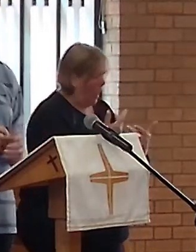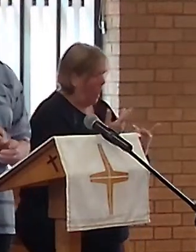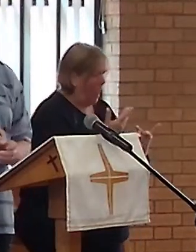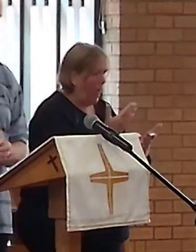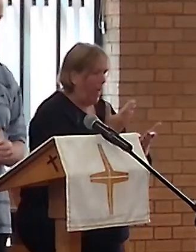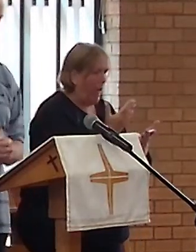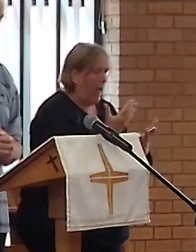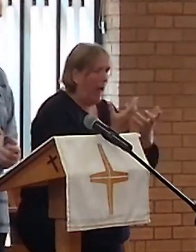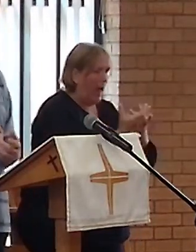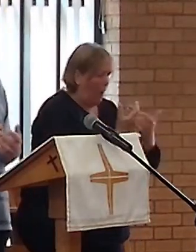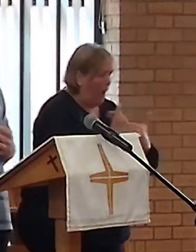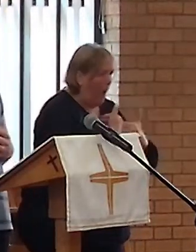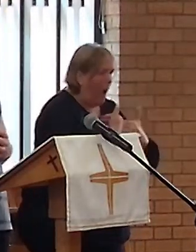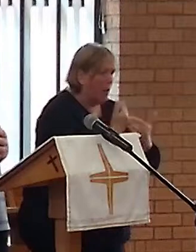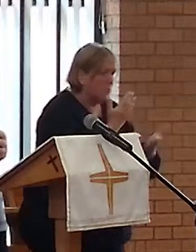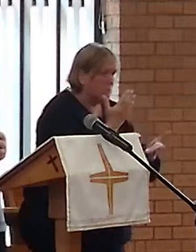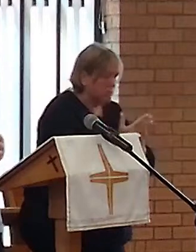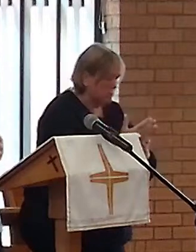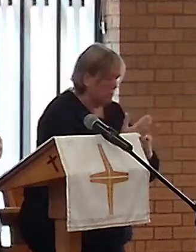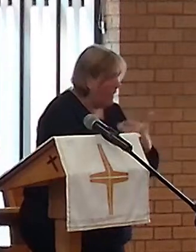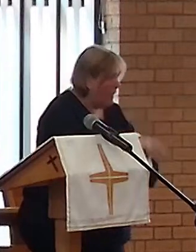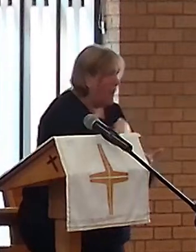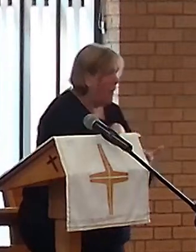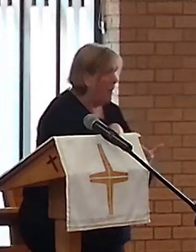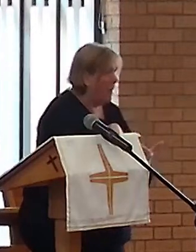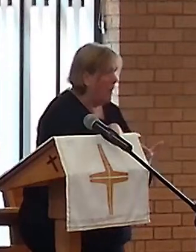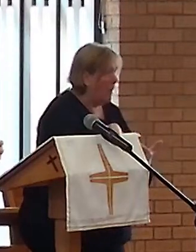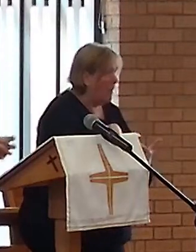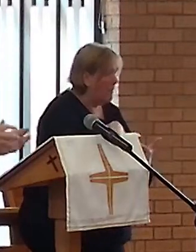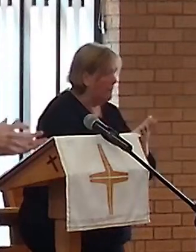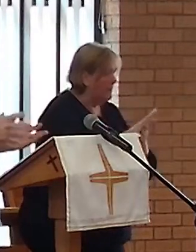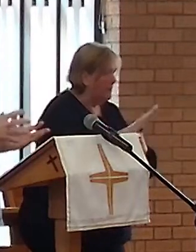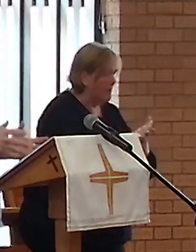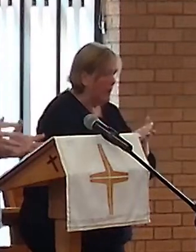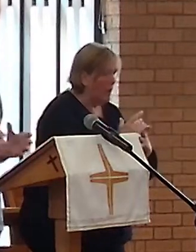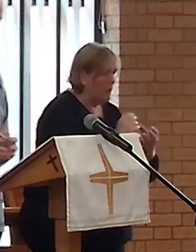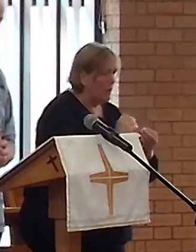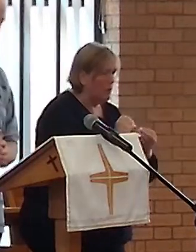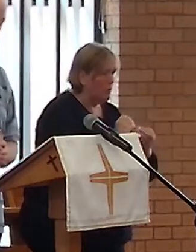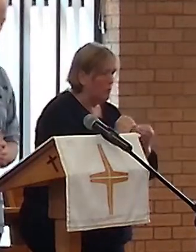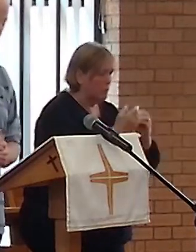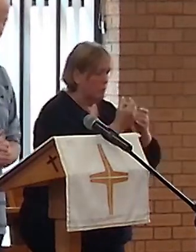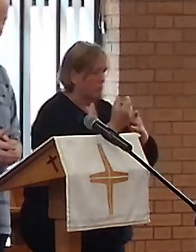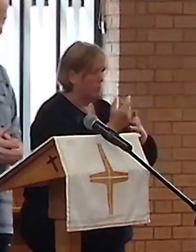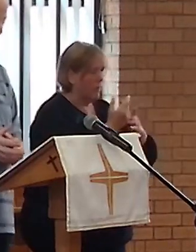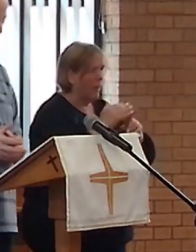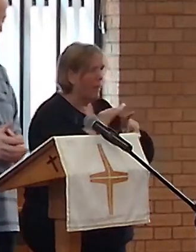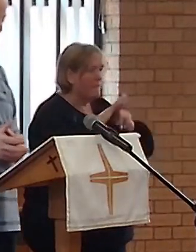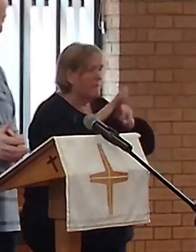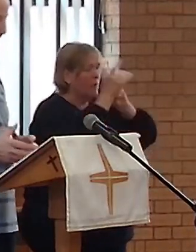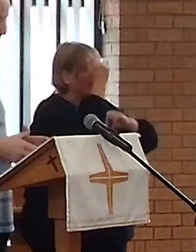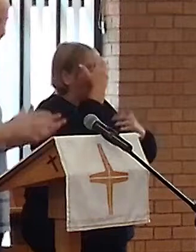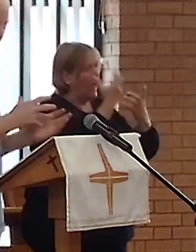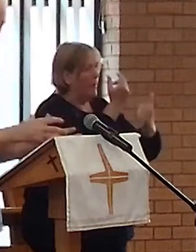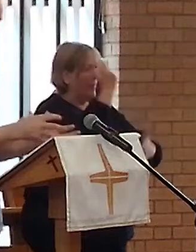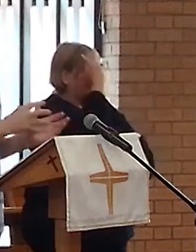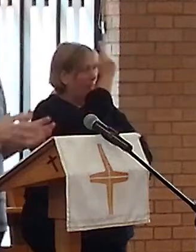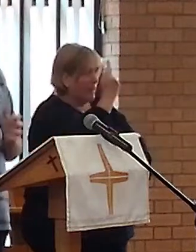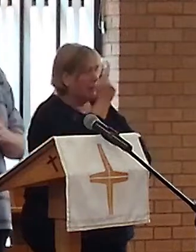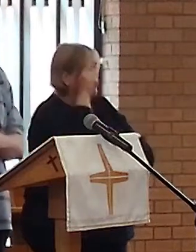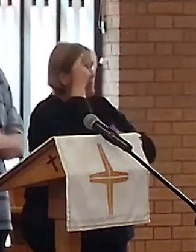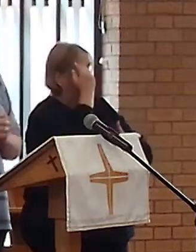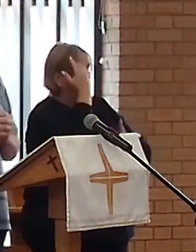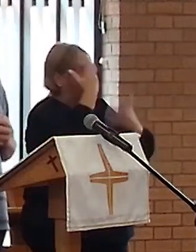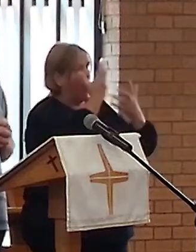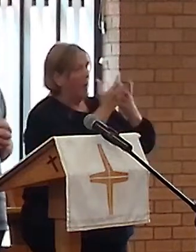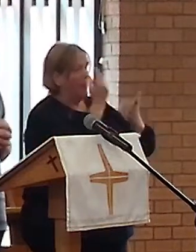think determines how we act. We are God's new society, a people who have put off the old life and